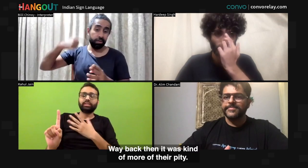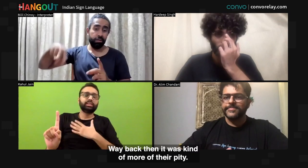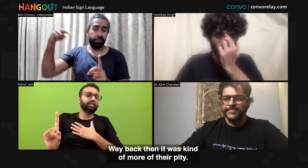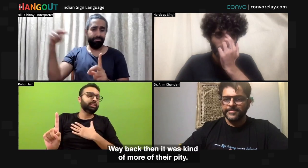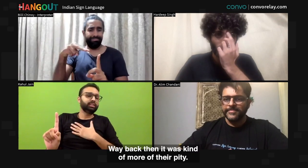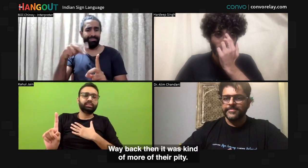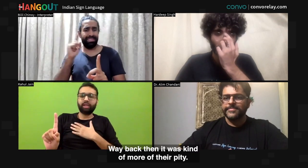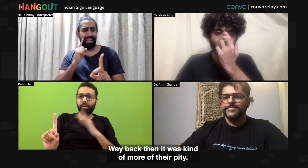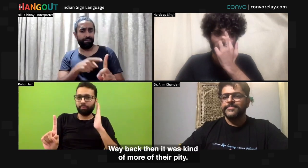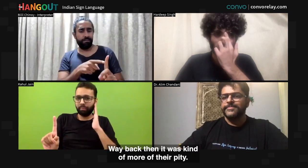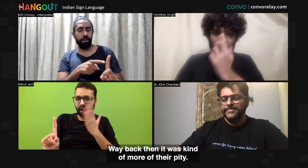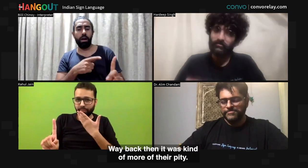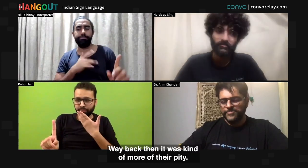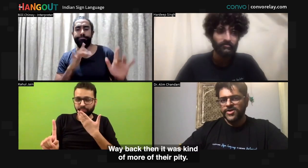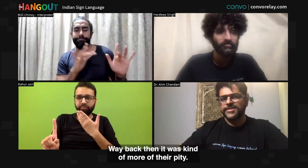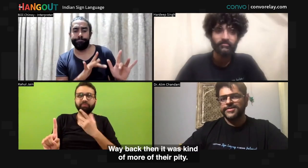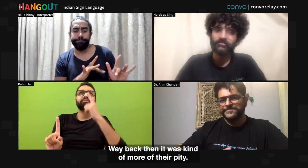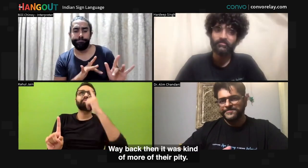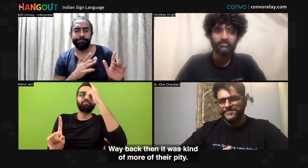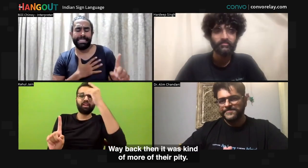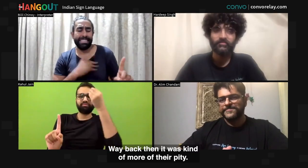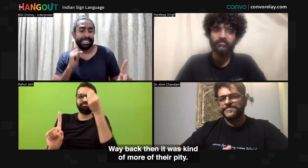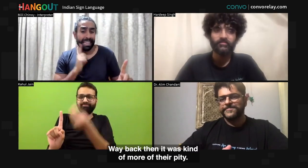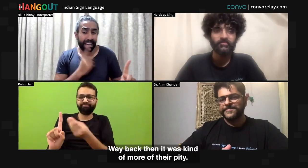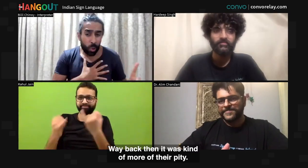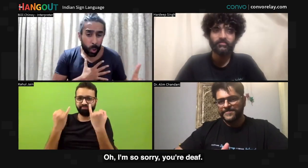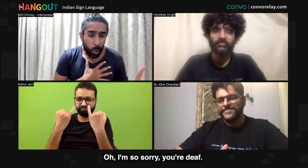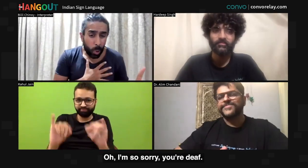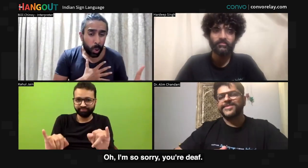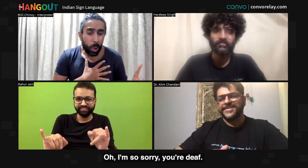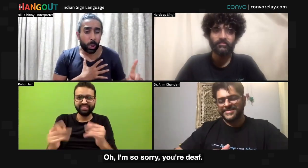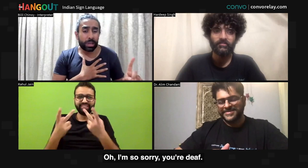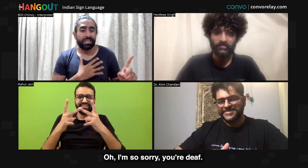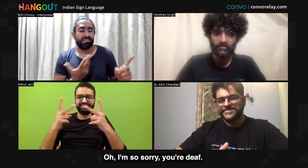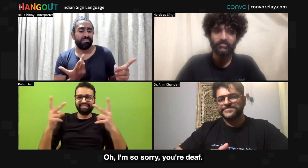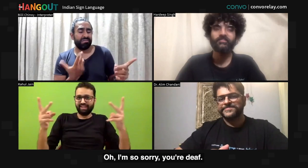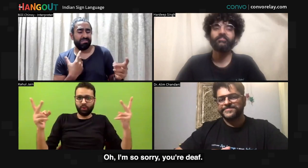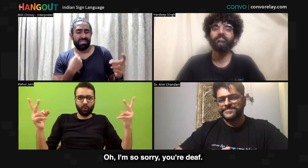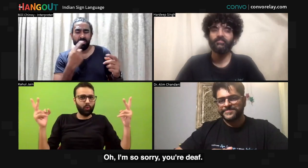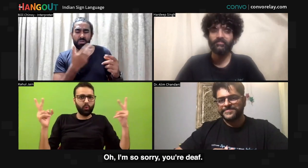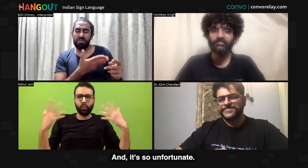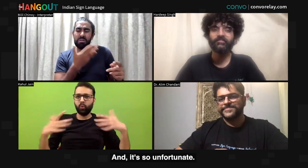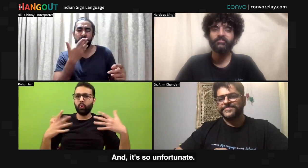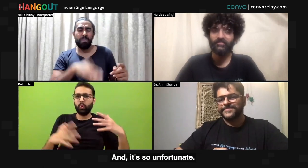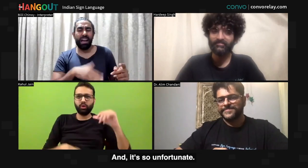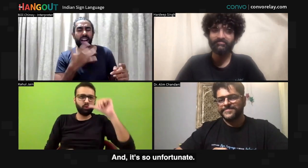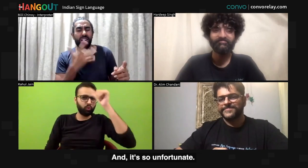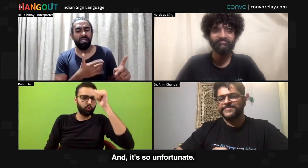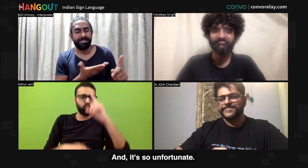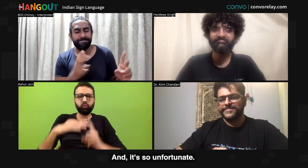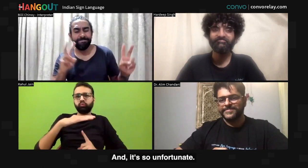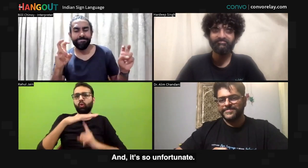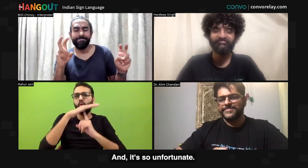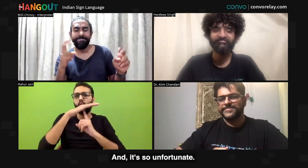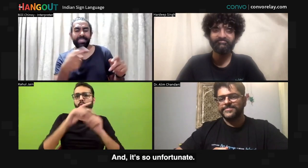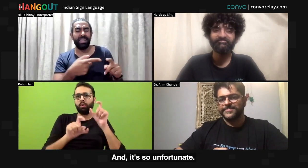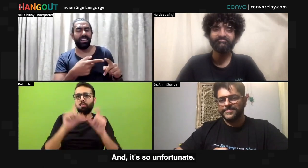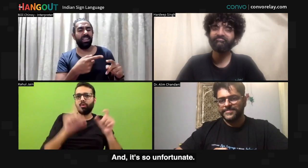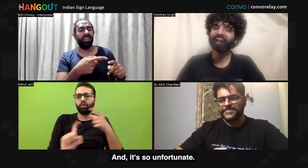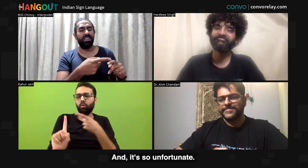way back, it was kind of more of their pity. Oh, I'm so sorry. So you're deaf and, um, and, uh, it's so unfortunate.